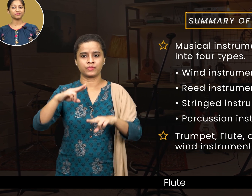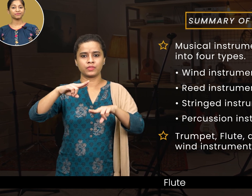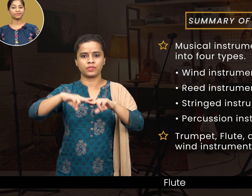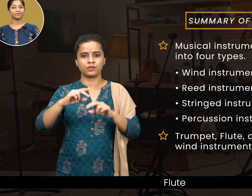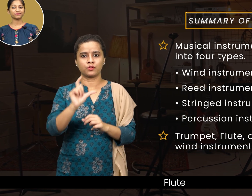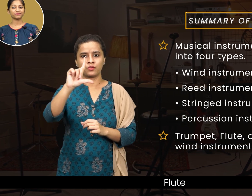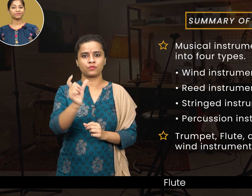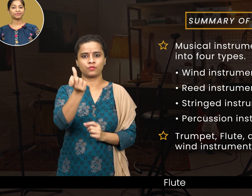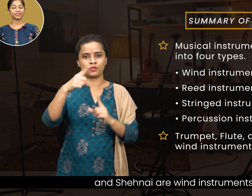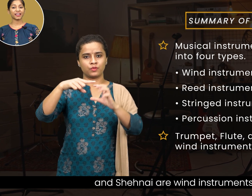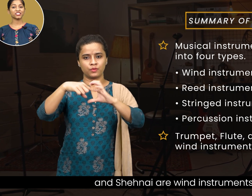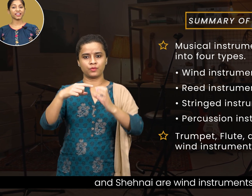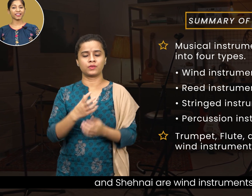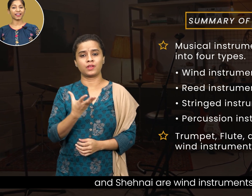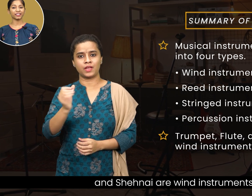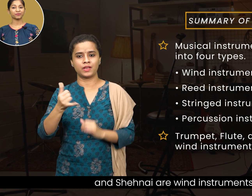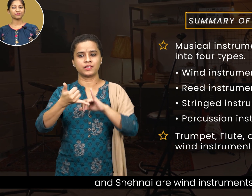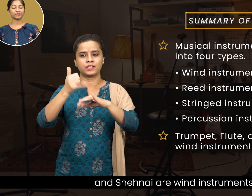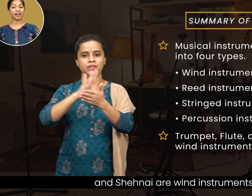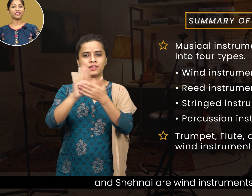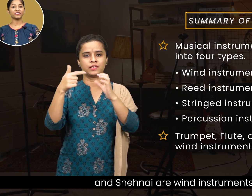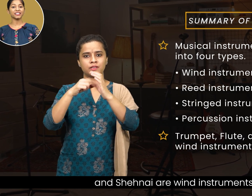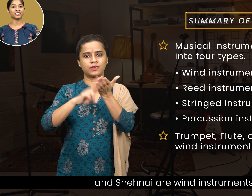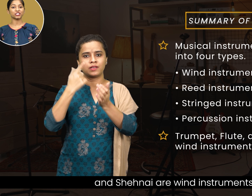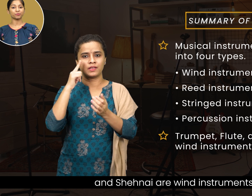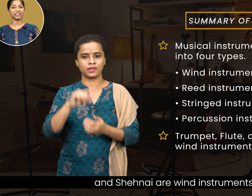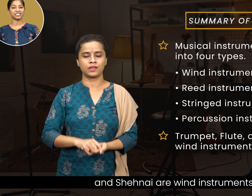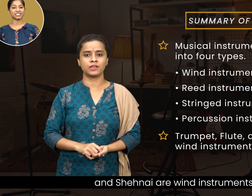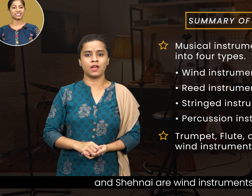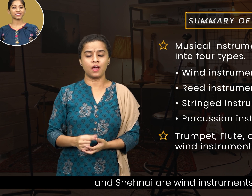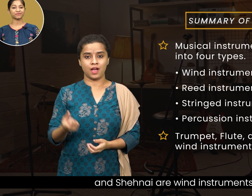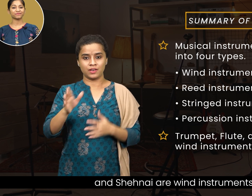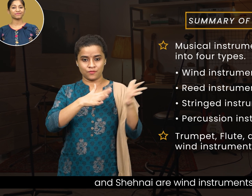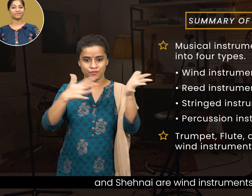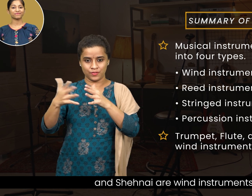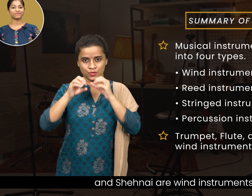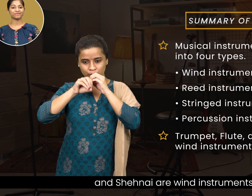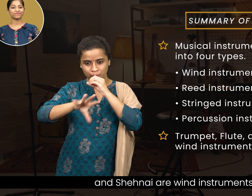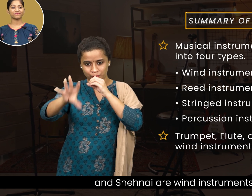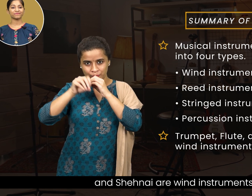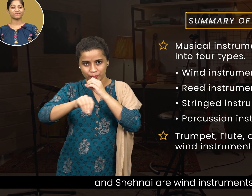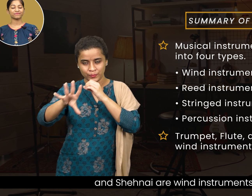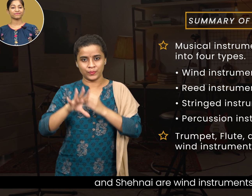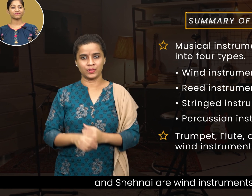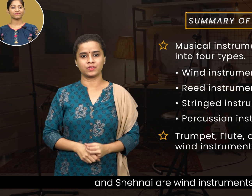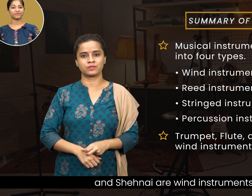flute, and shehnai are wind instruments.